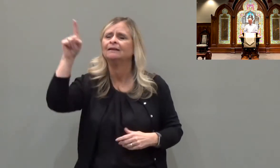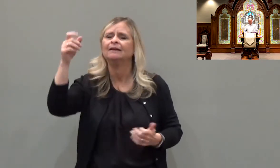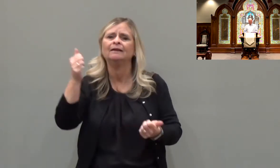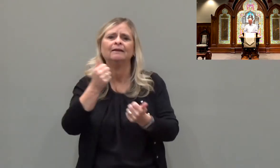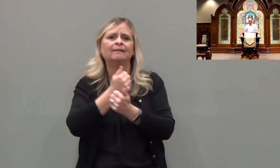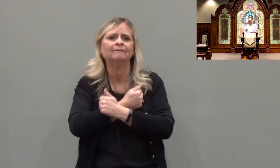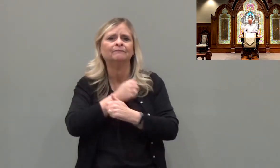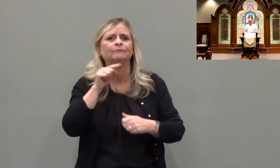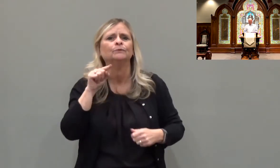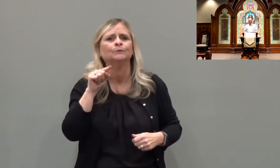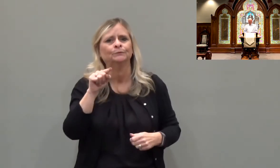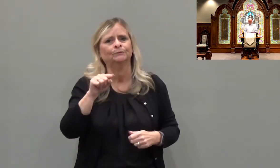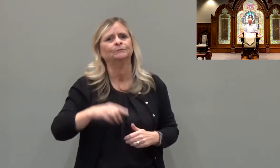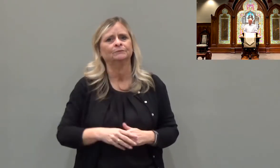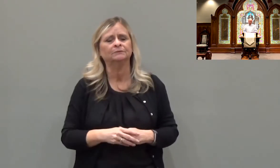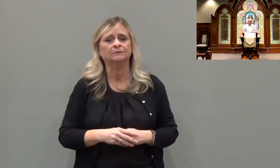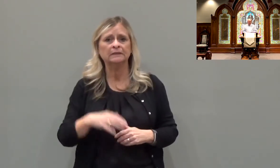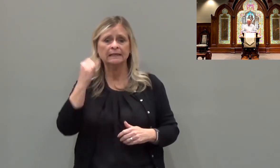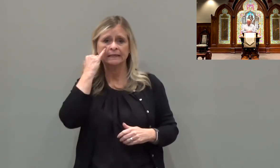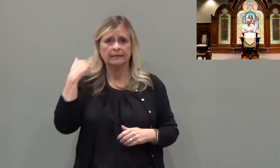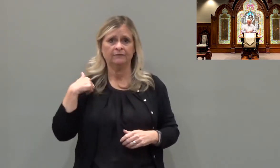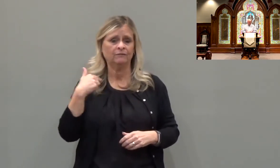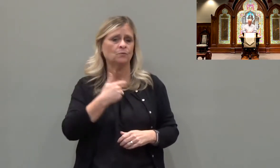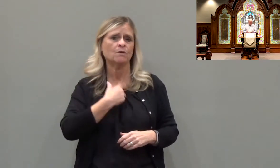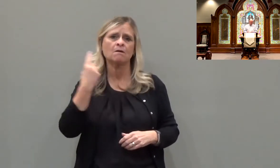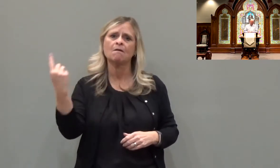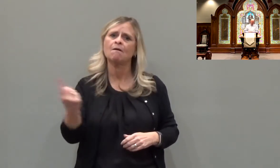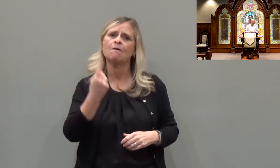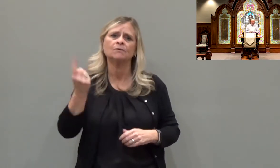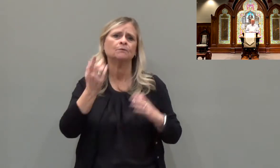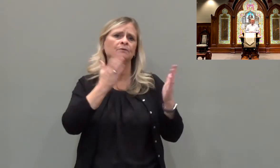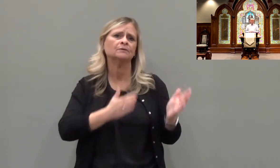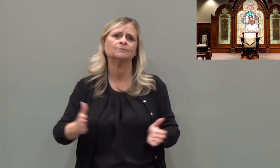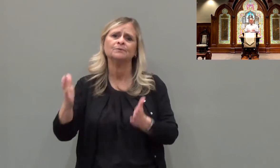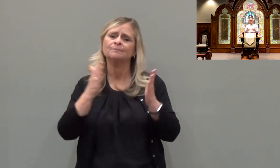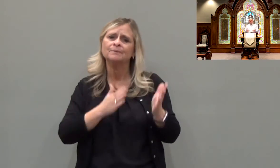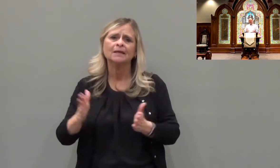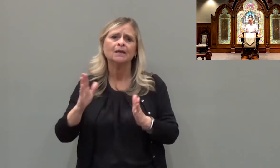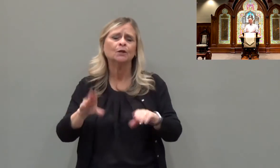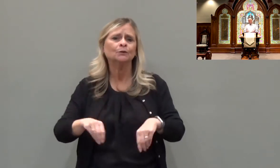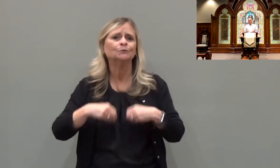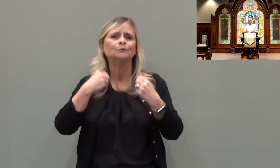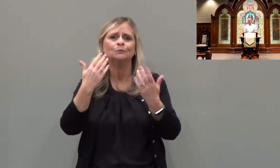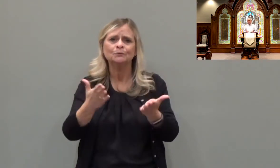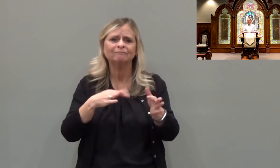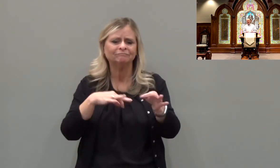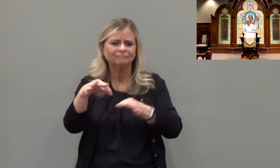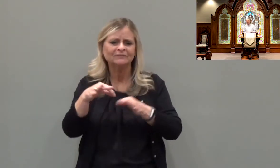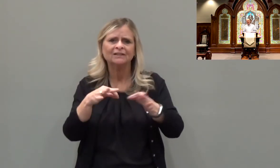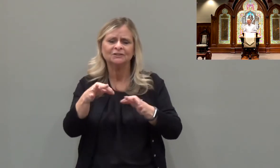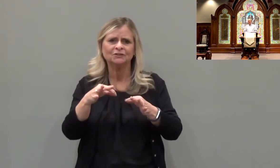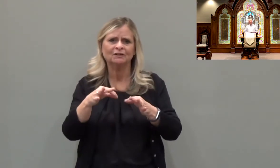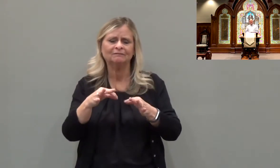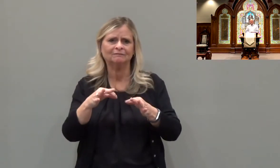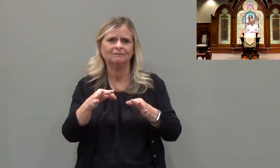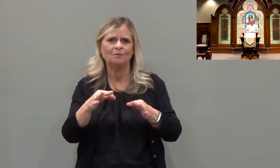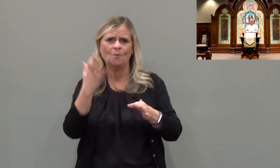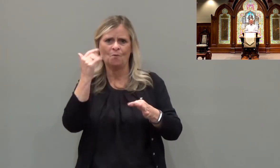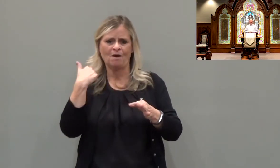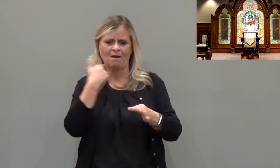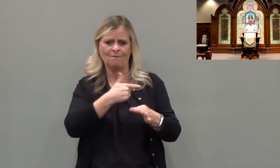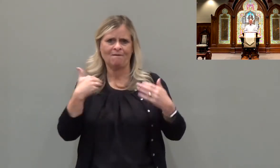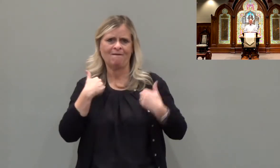you. If we are to always be prepared to give an account for this hope that we have